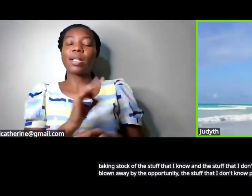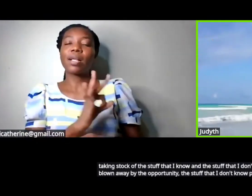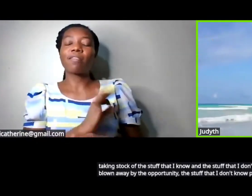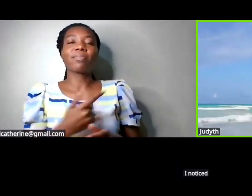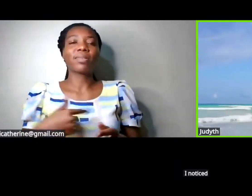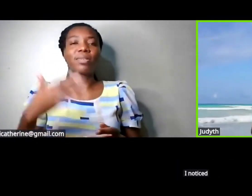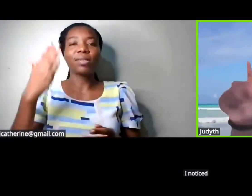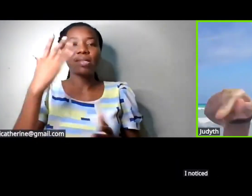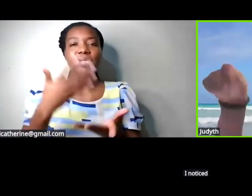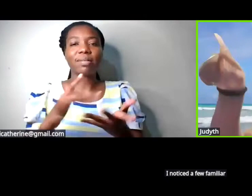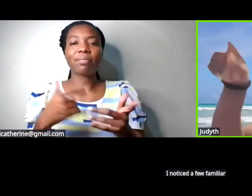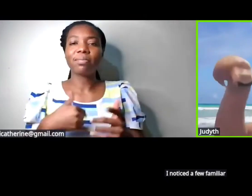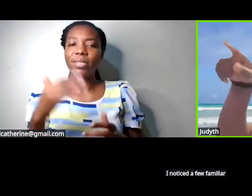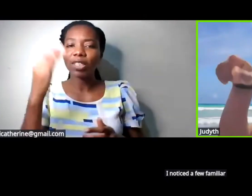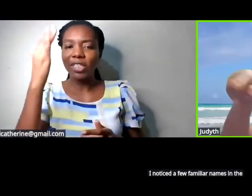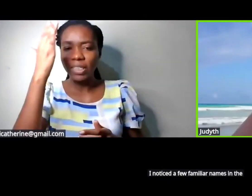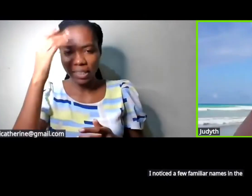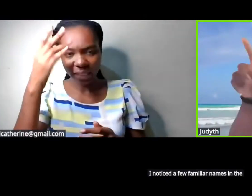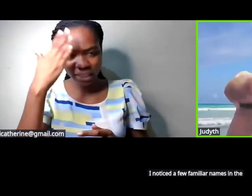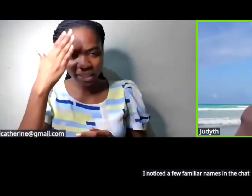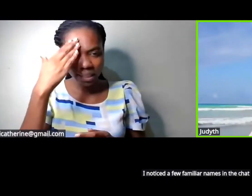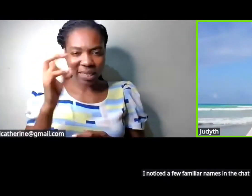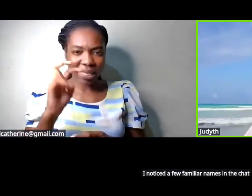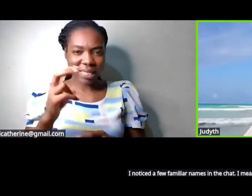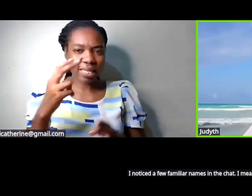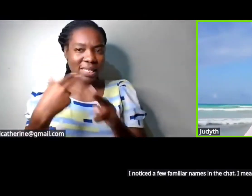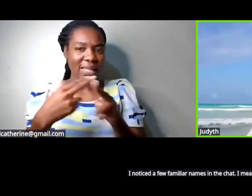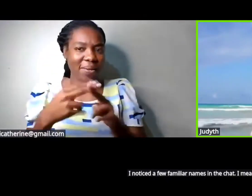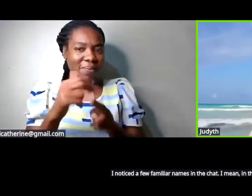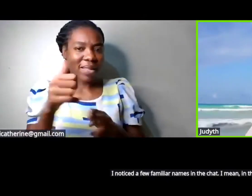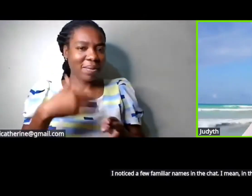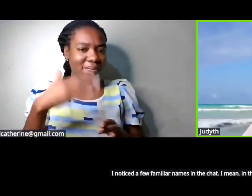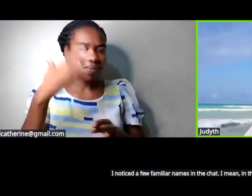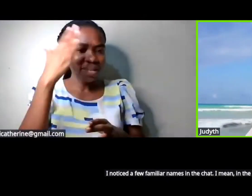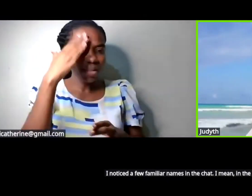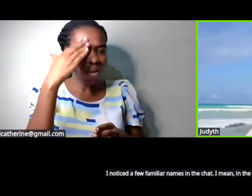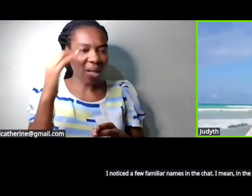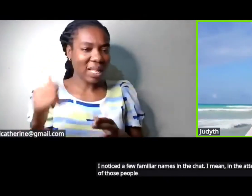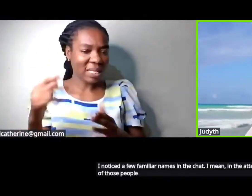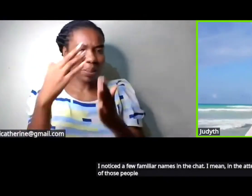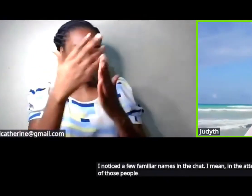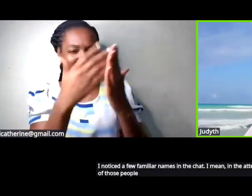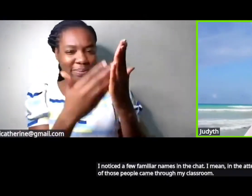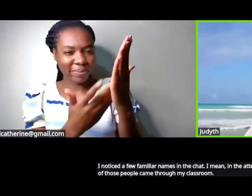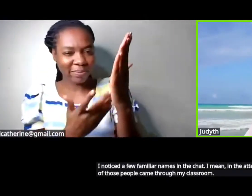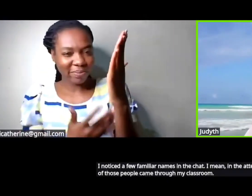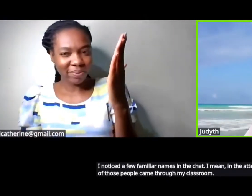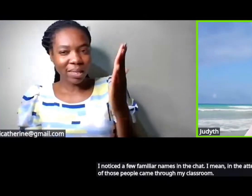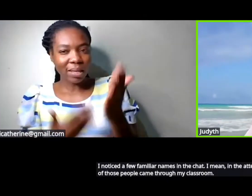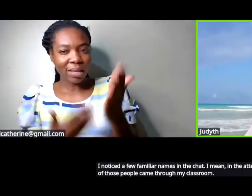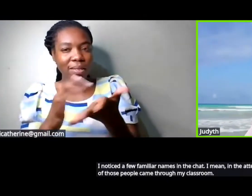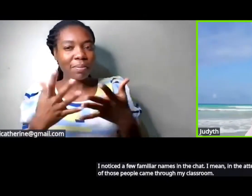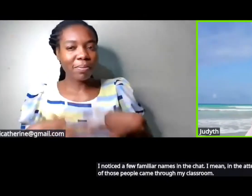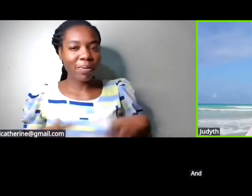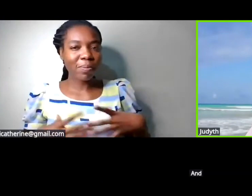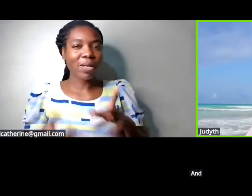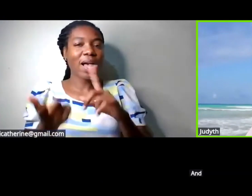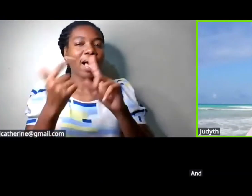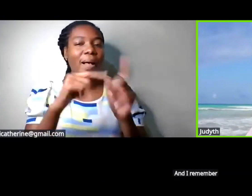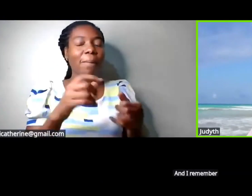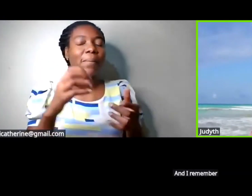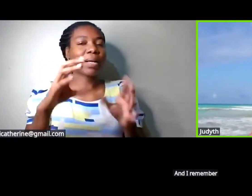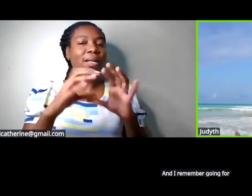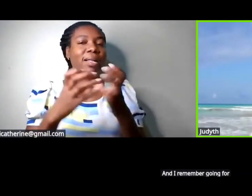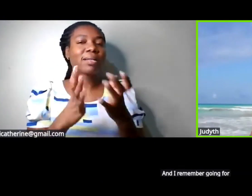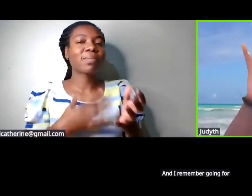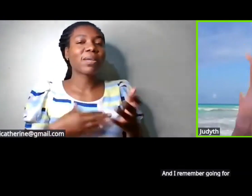familiar names in the chat. In the attendee list. Some of those people came through my classroom, and I remember going for sessions